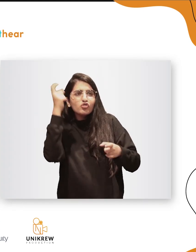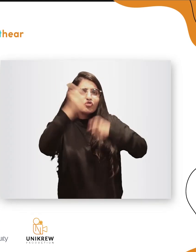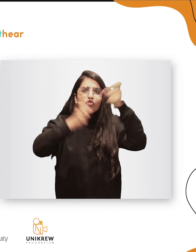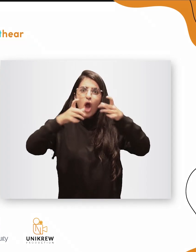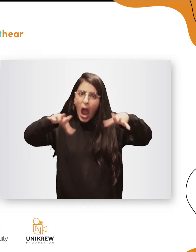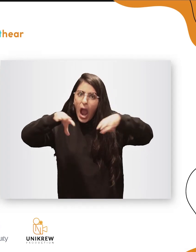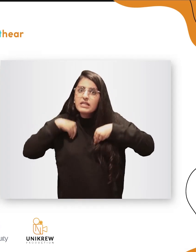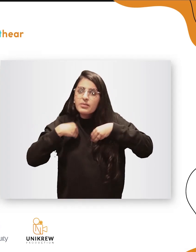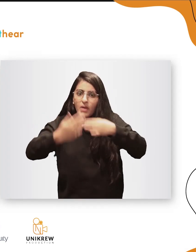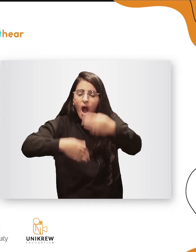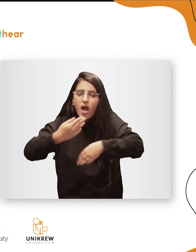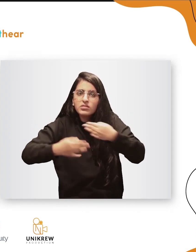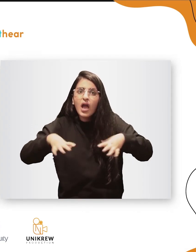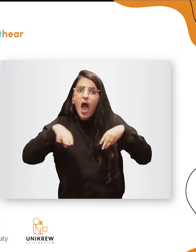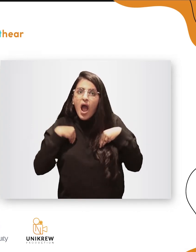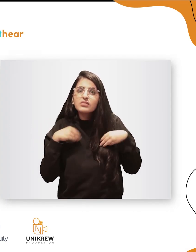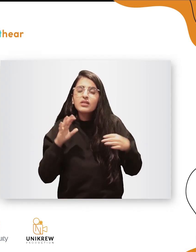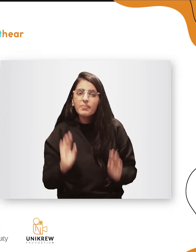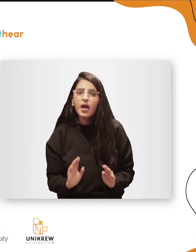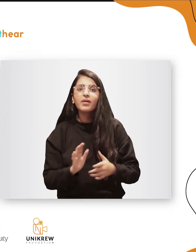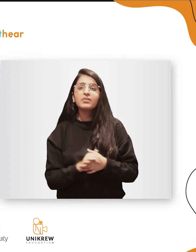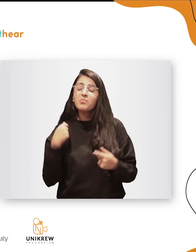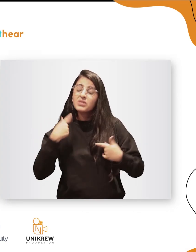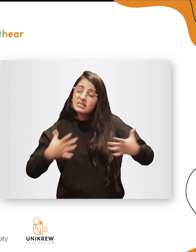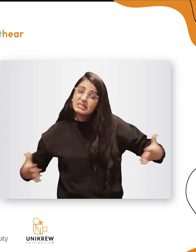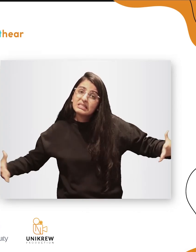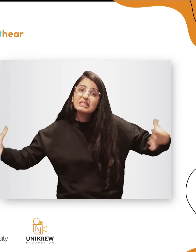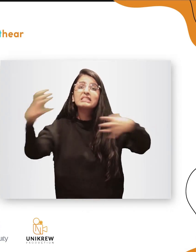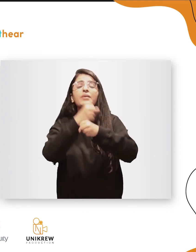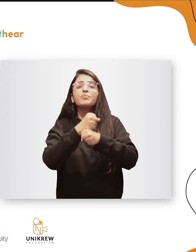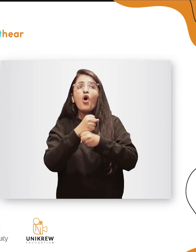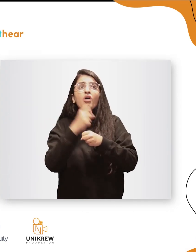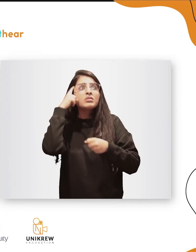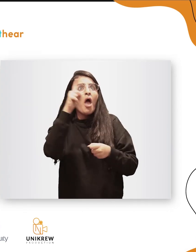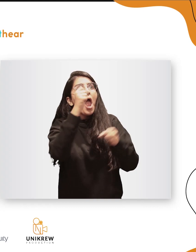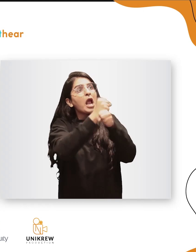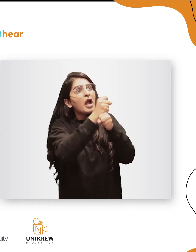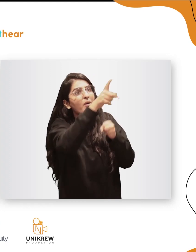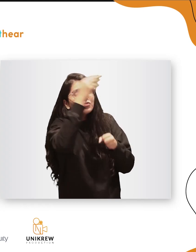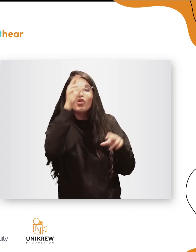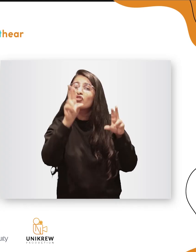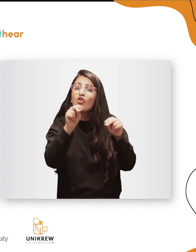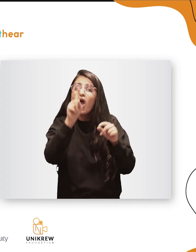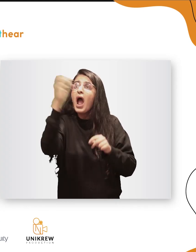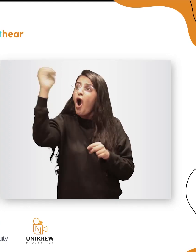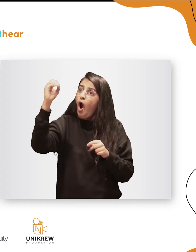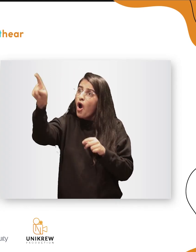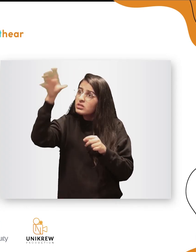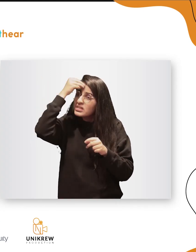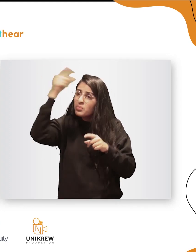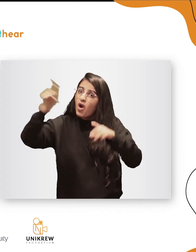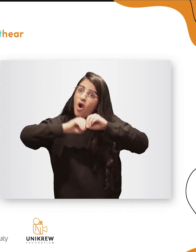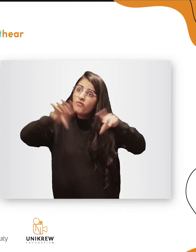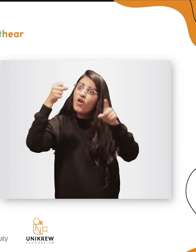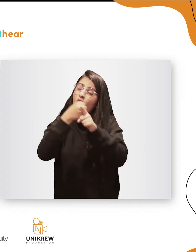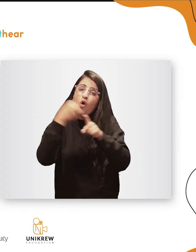and gradually people are starting to accept it. And that's what we need to do collectively, not just the government, not just